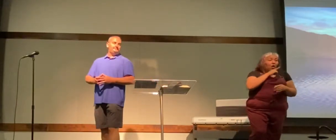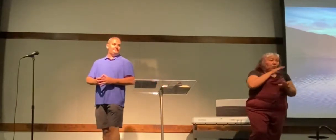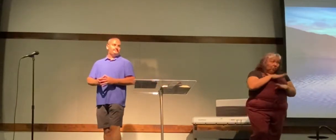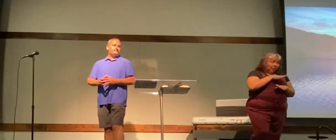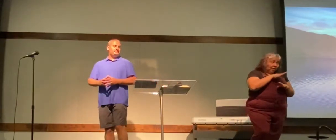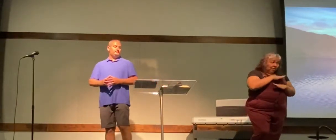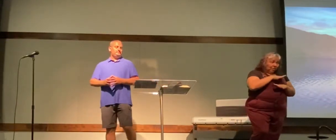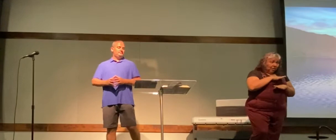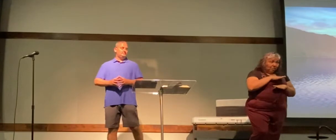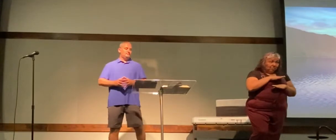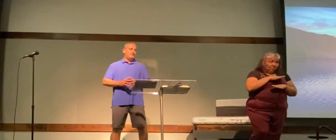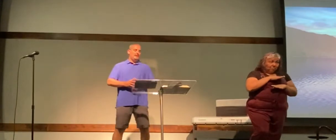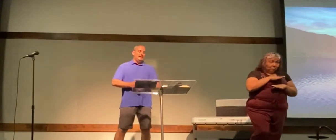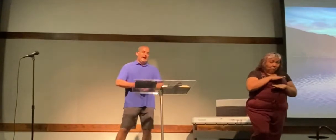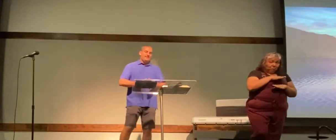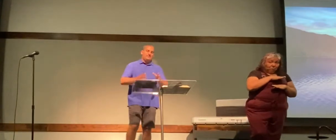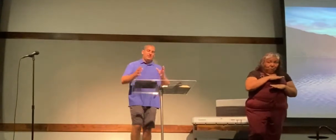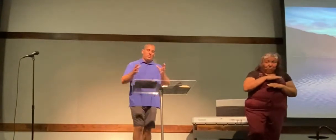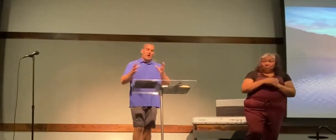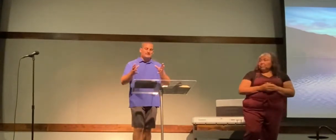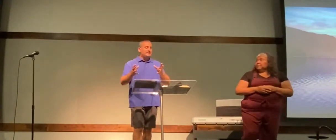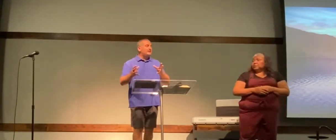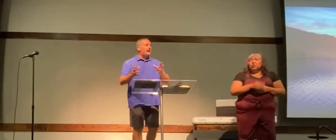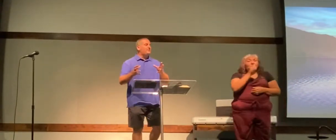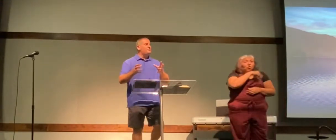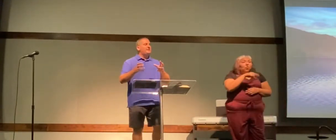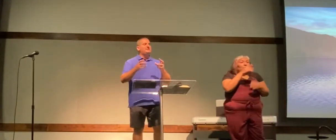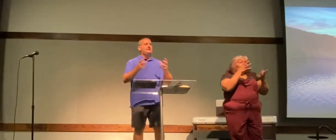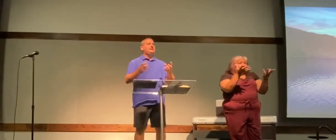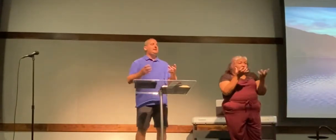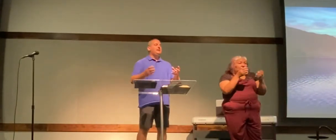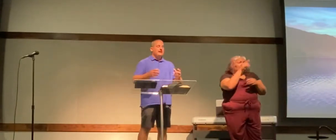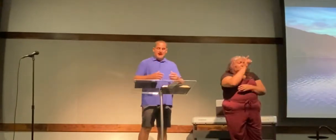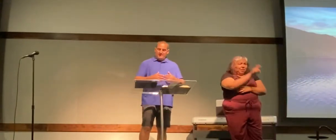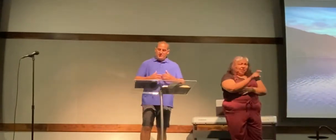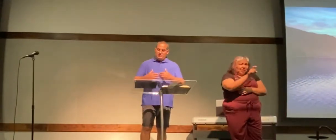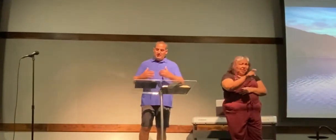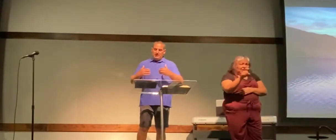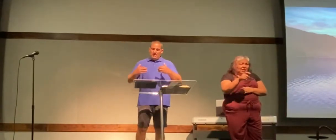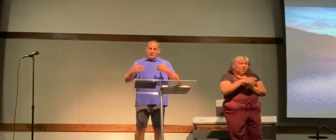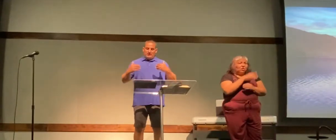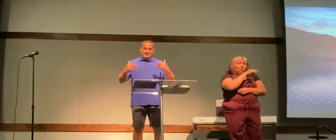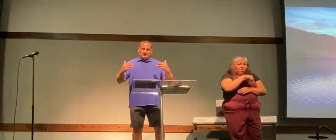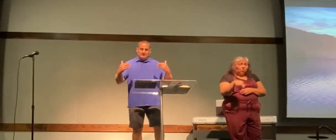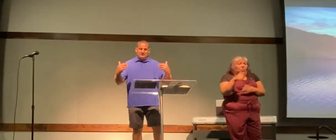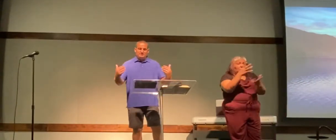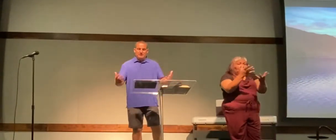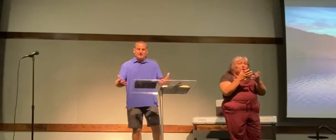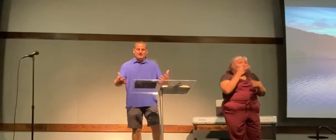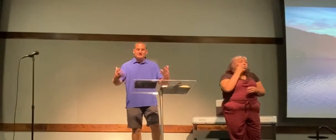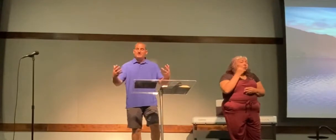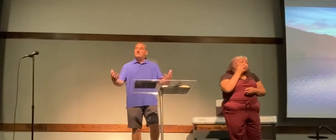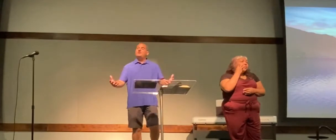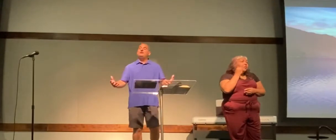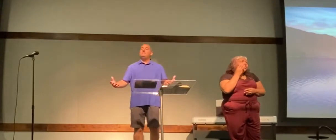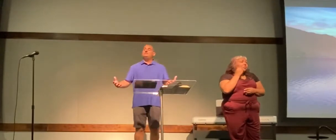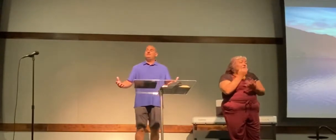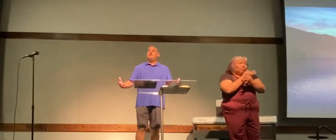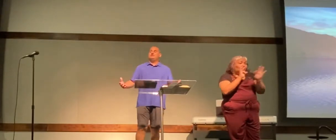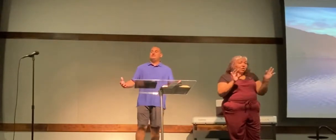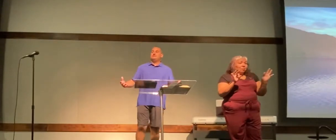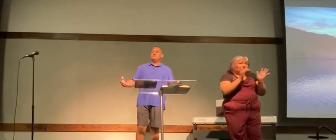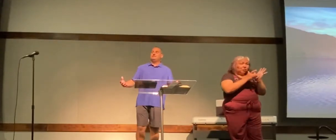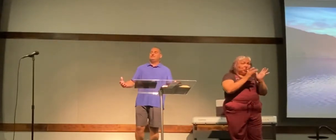satisfied? Have you been wanting? Have you been needing? Have you been wanting to experience the freedom